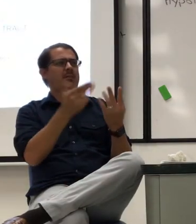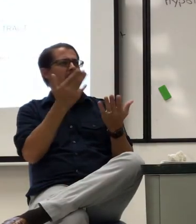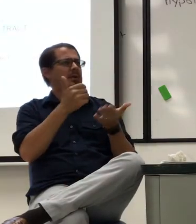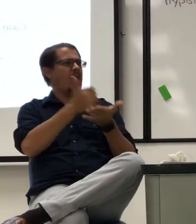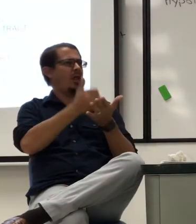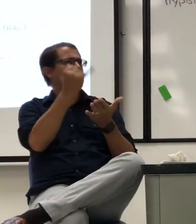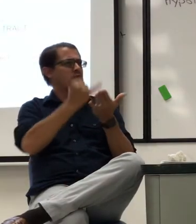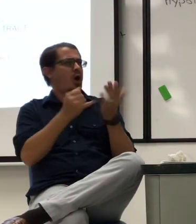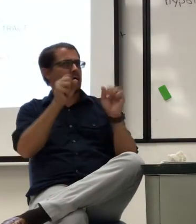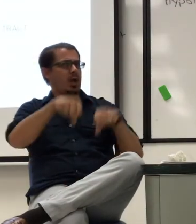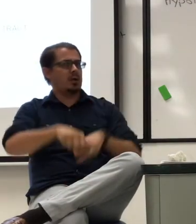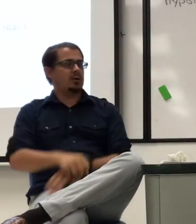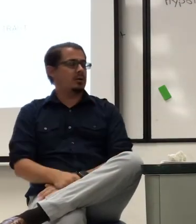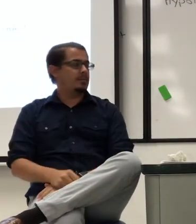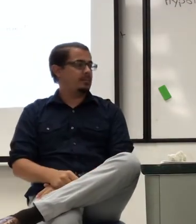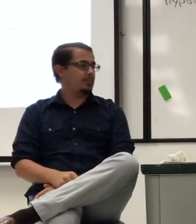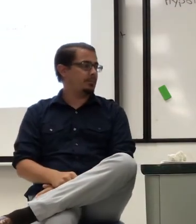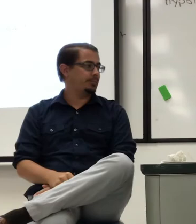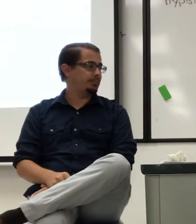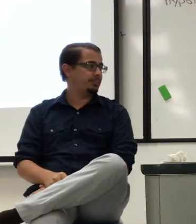this out.